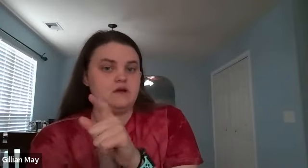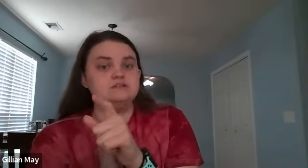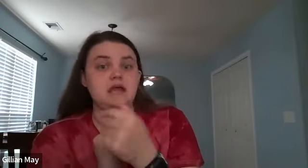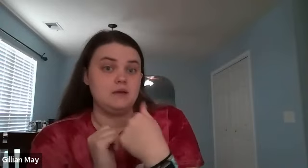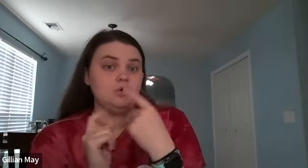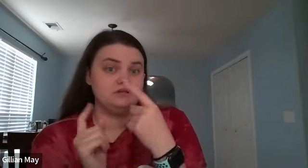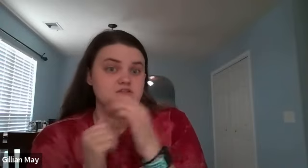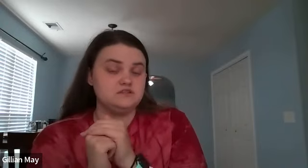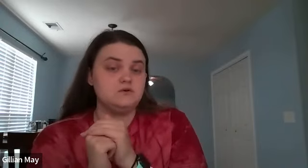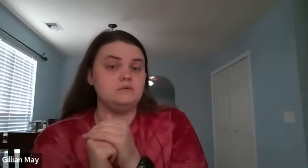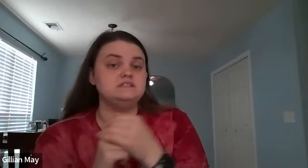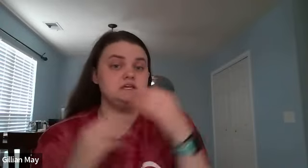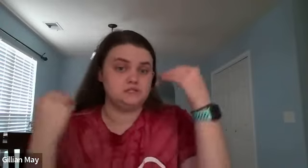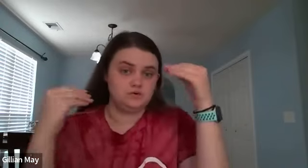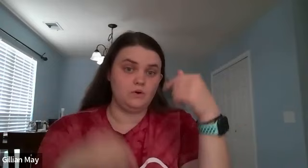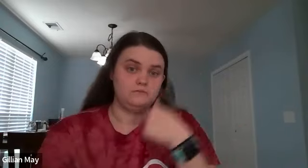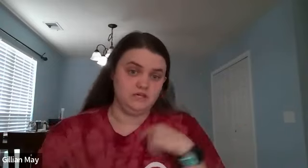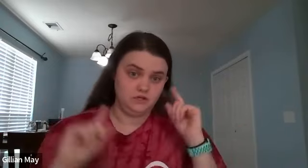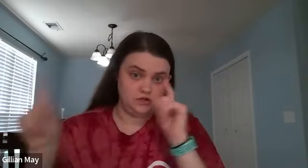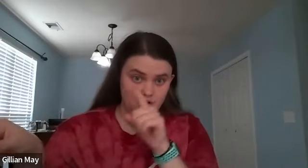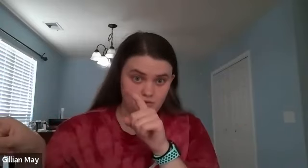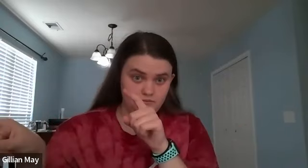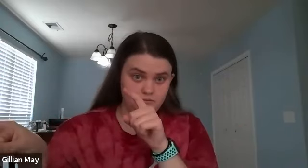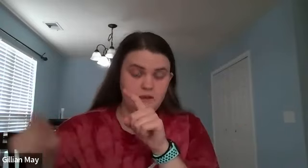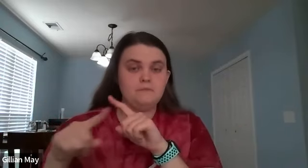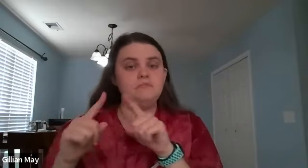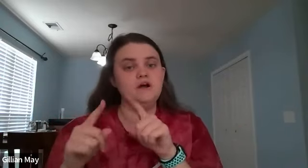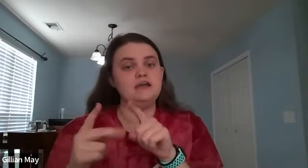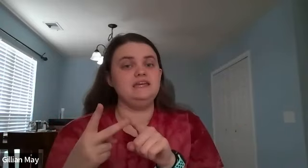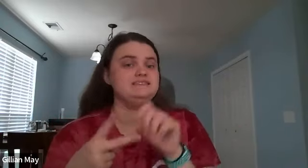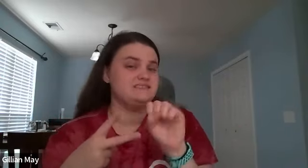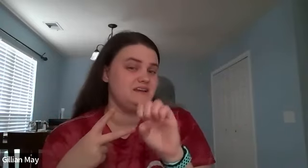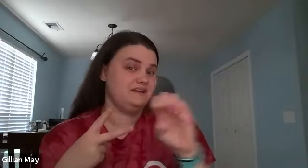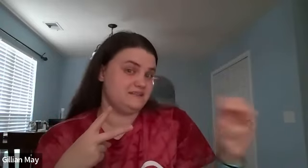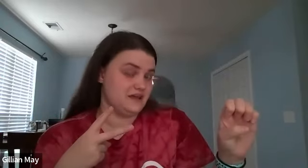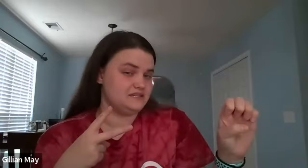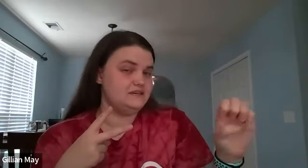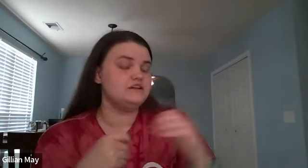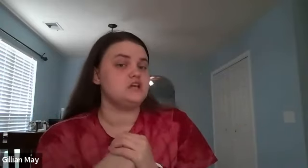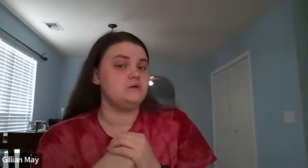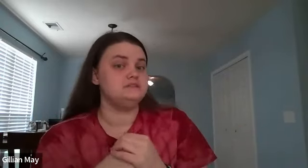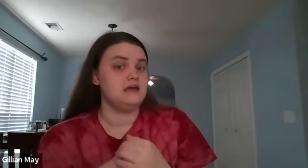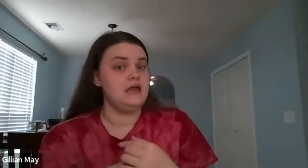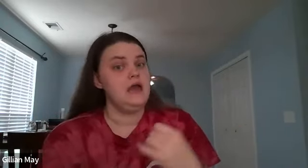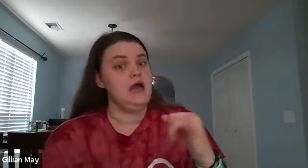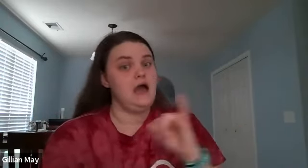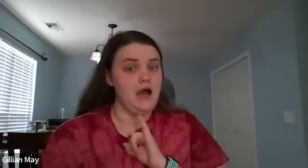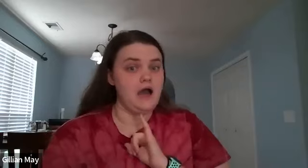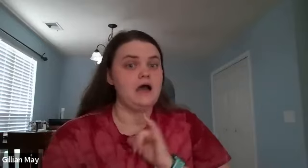was saying I'm going to the store, I would say store me go. But in Signing Exact English, I would say